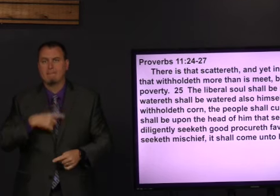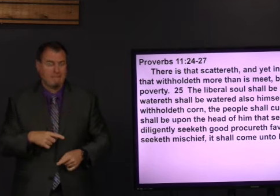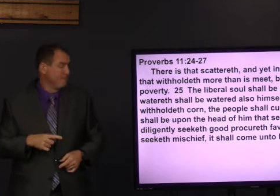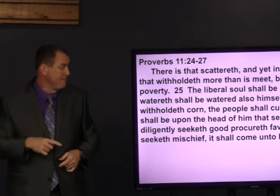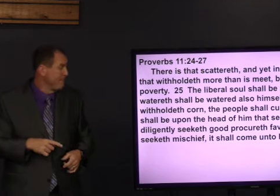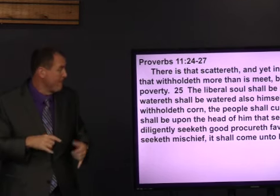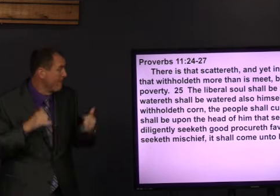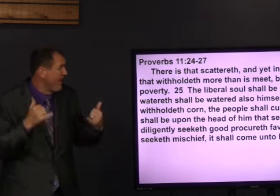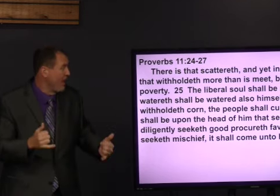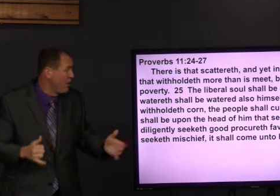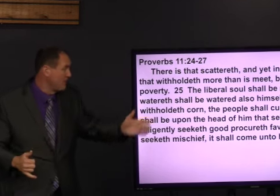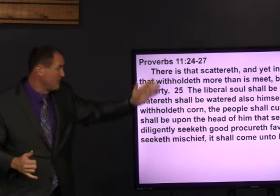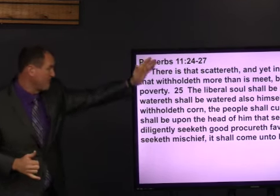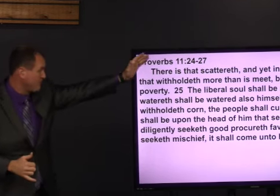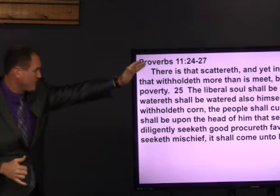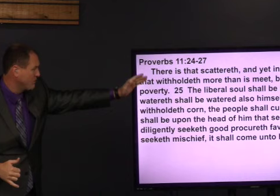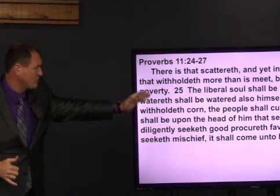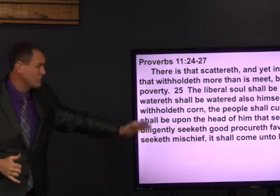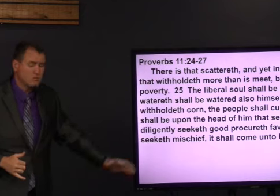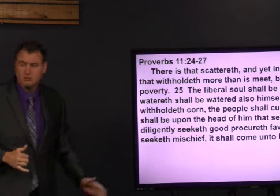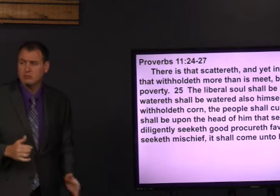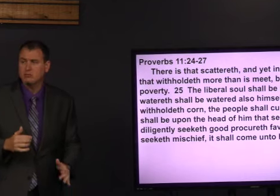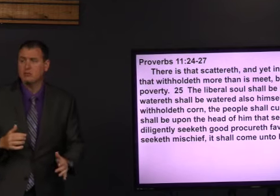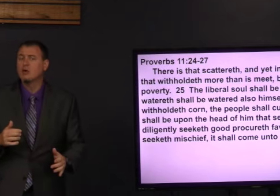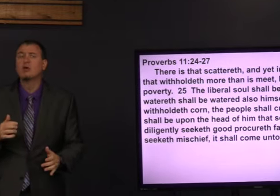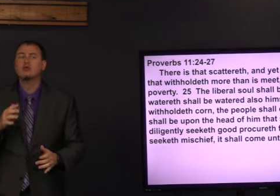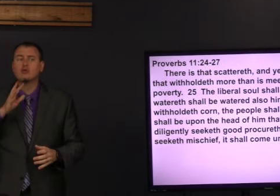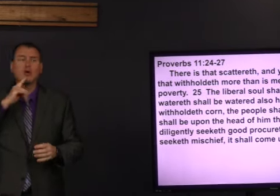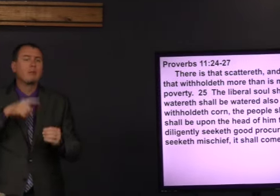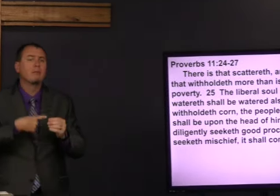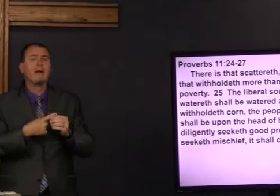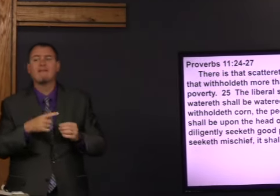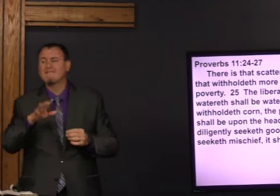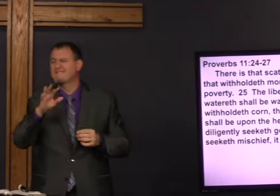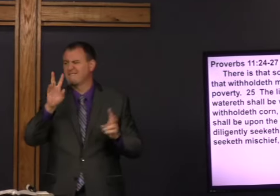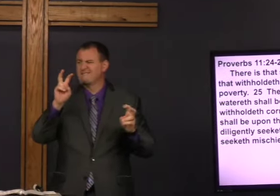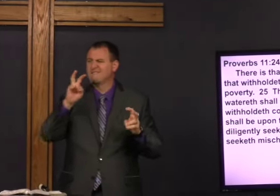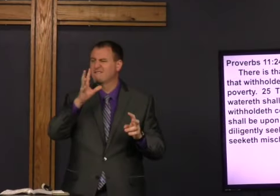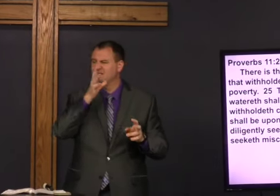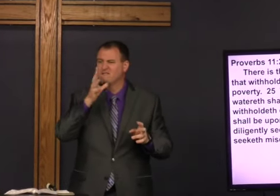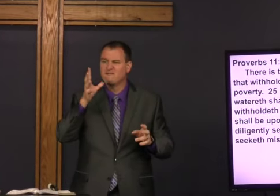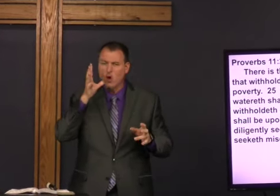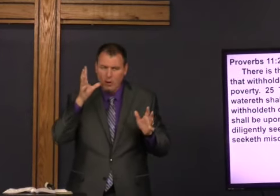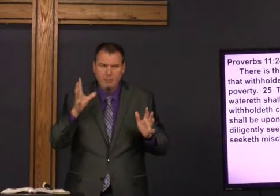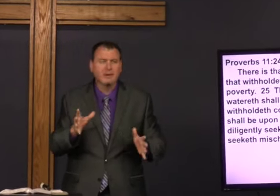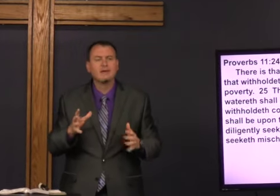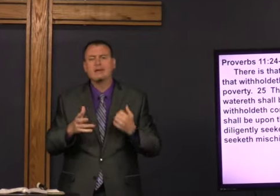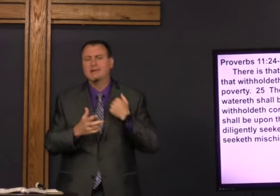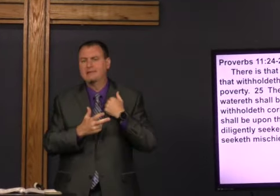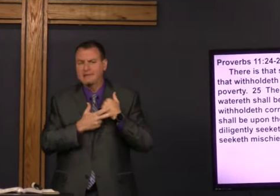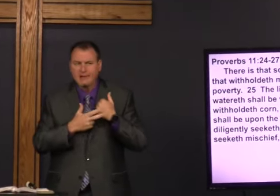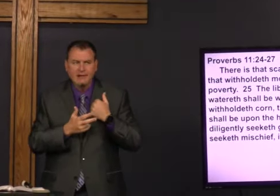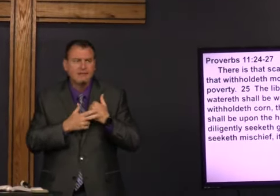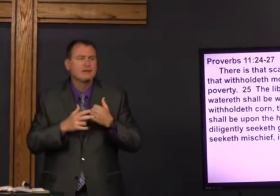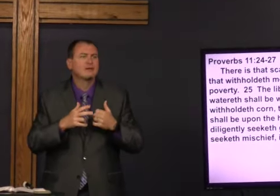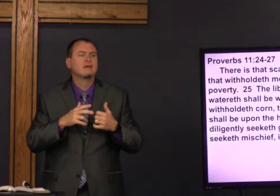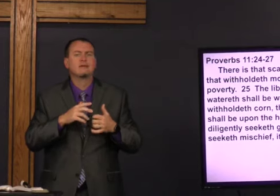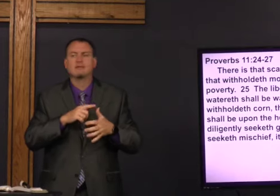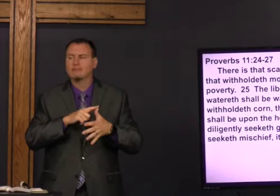So this is talking about a farmer.